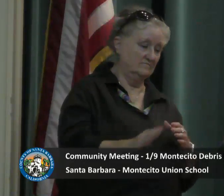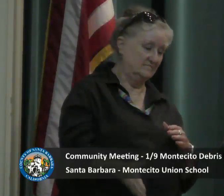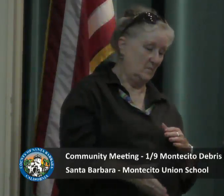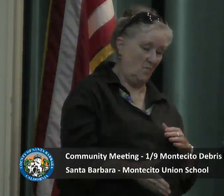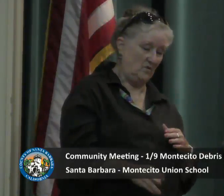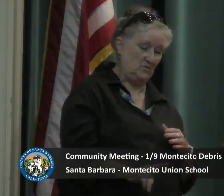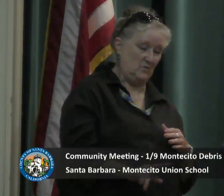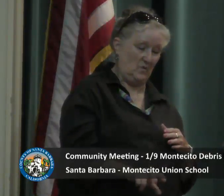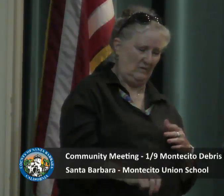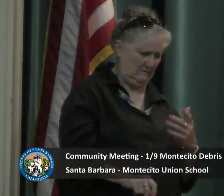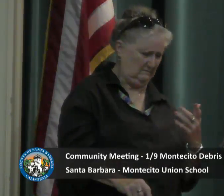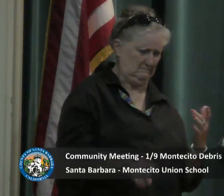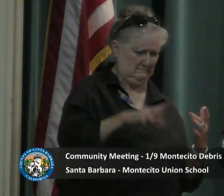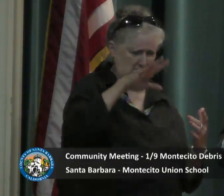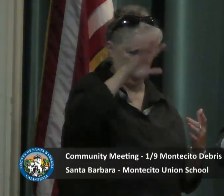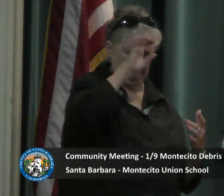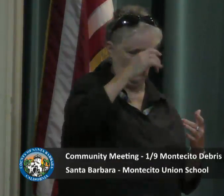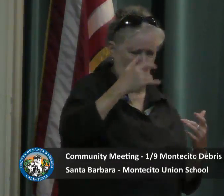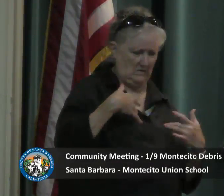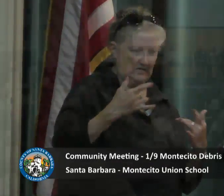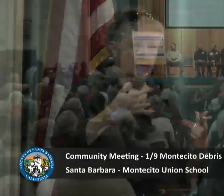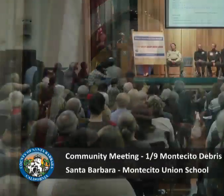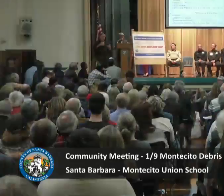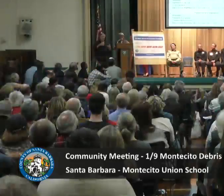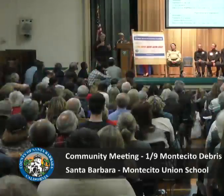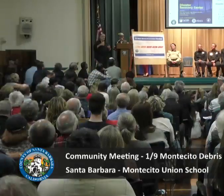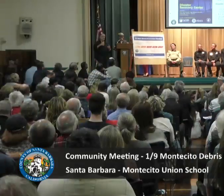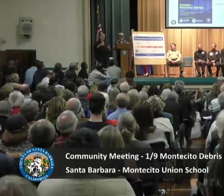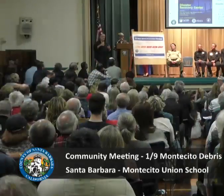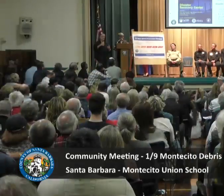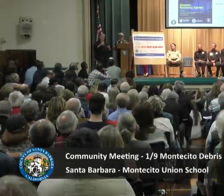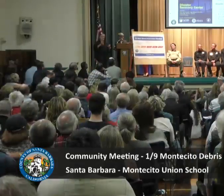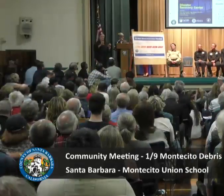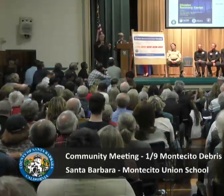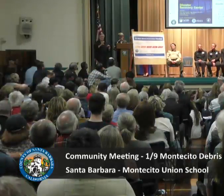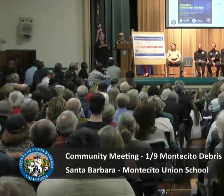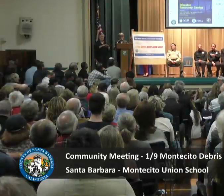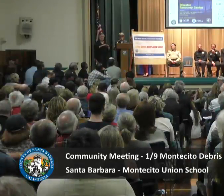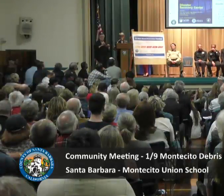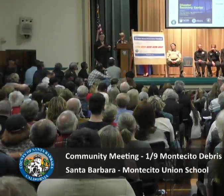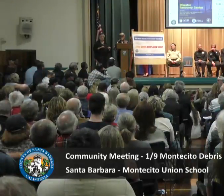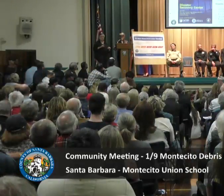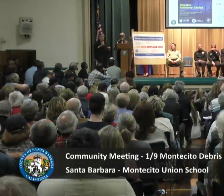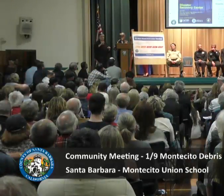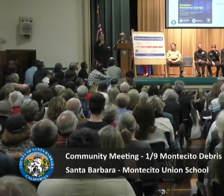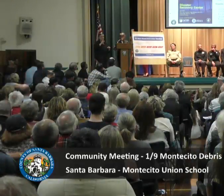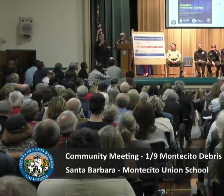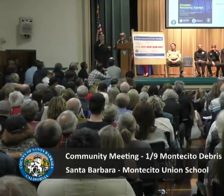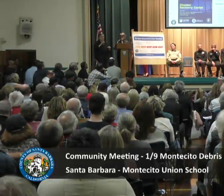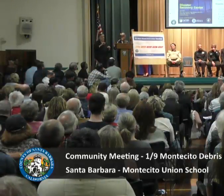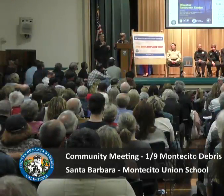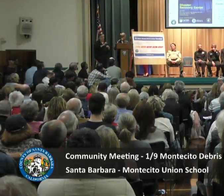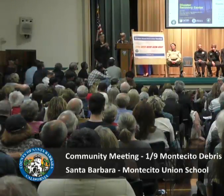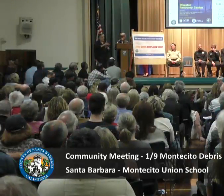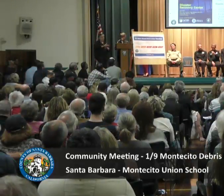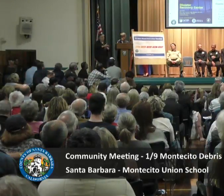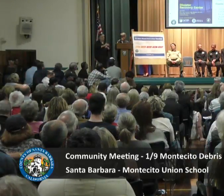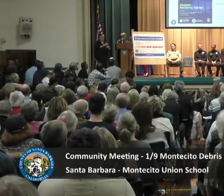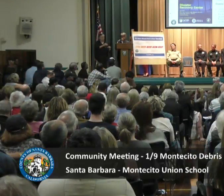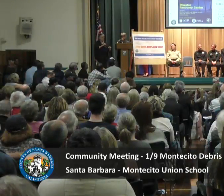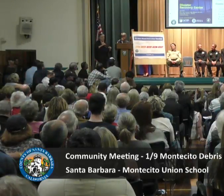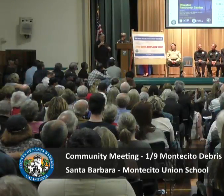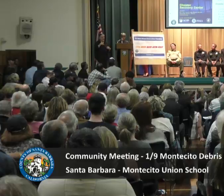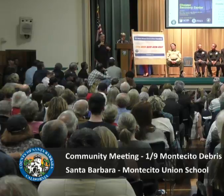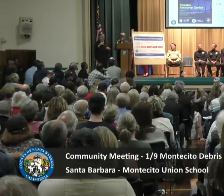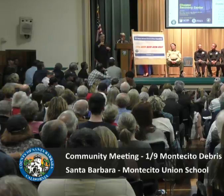and were wondering what that was all about. Our emergency alert system is really in need of work. And I held a